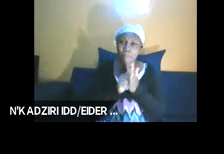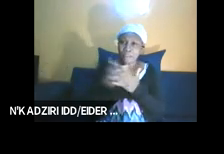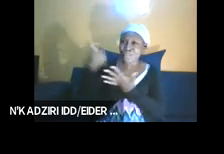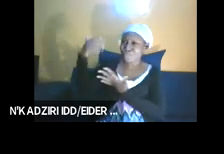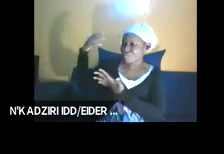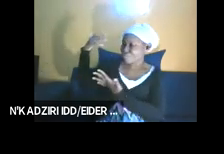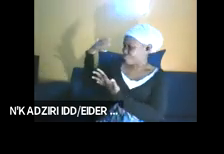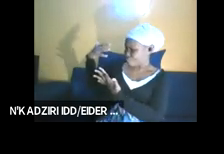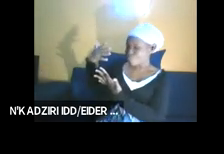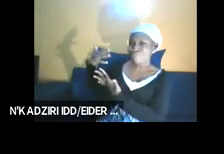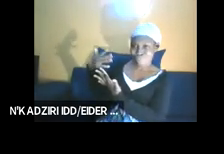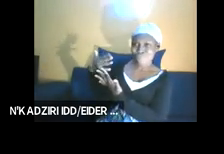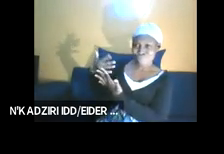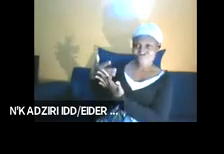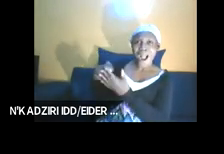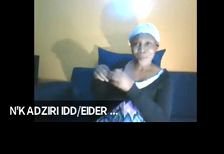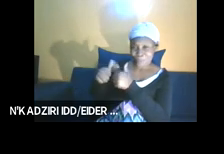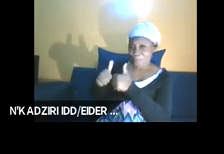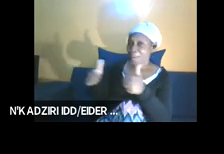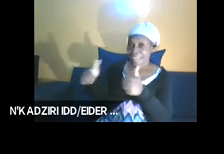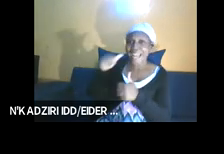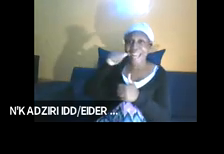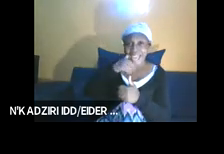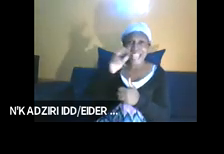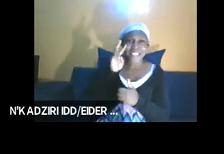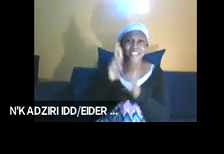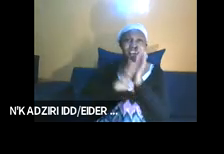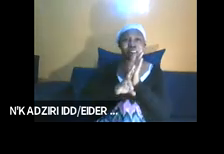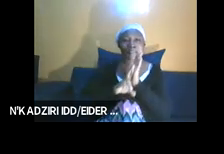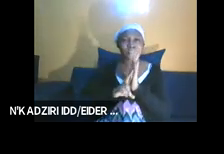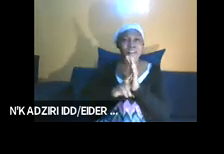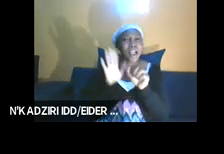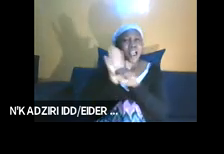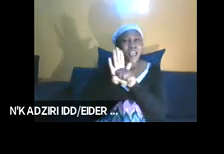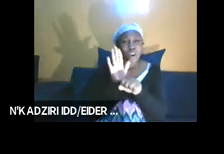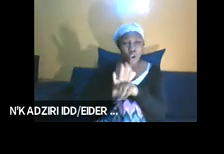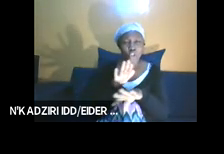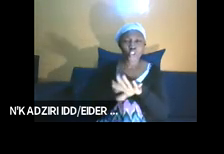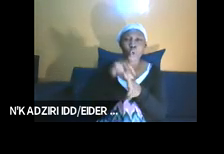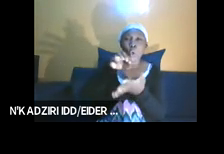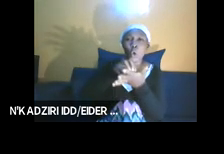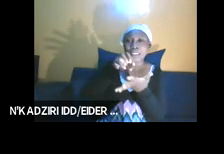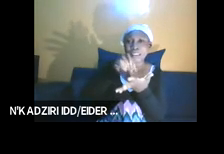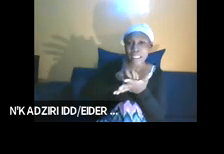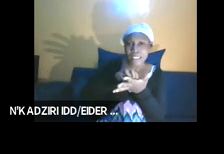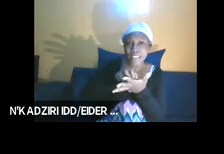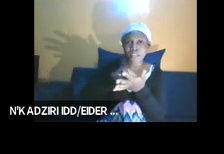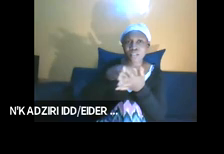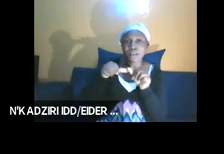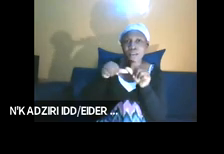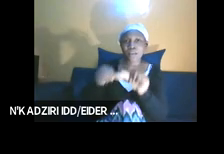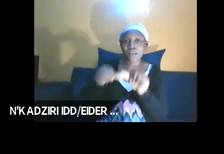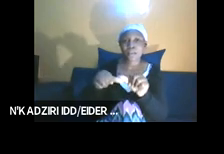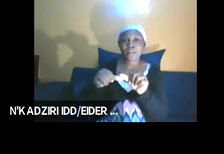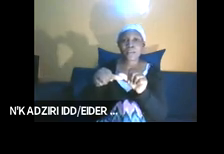bubbling. Happy to see such a rich representation in terms of context. Keep adding your name there. Let us know